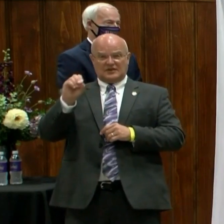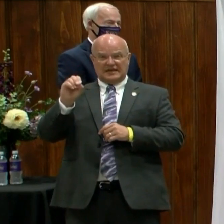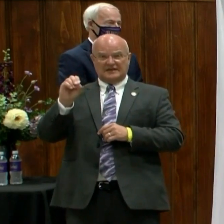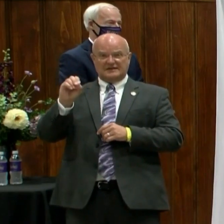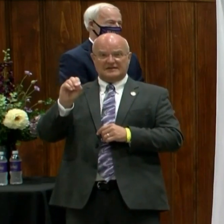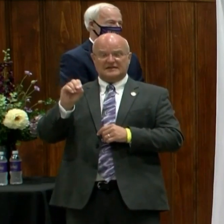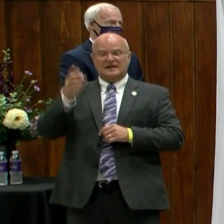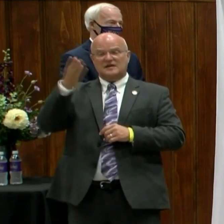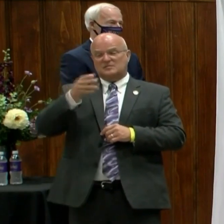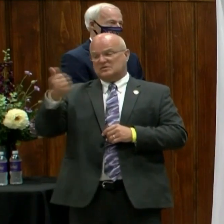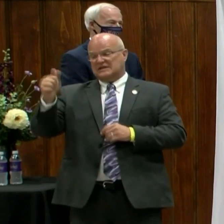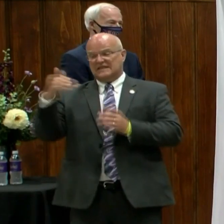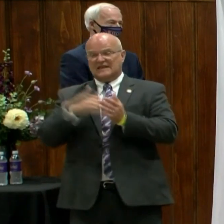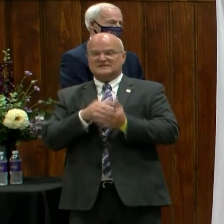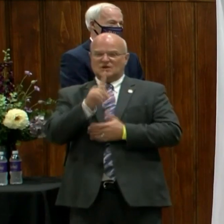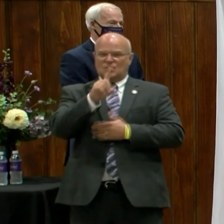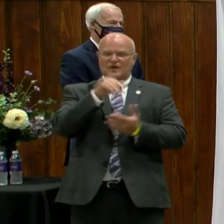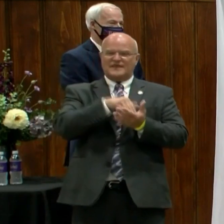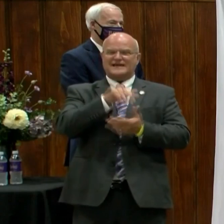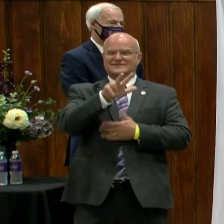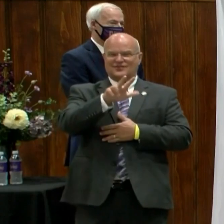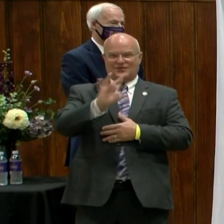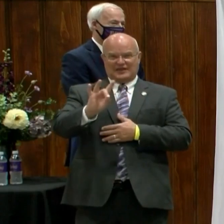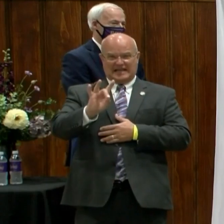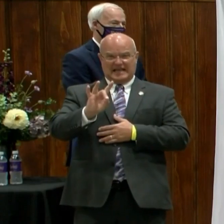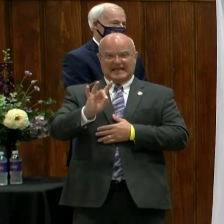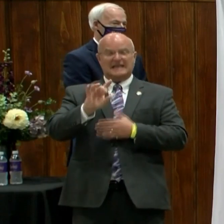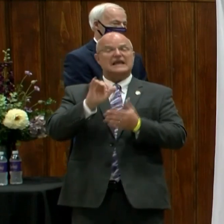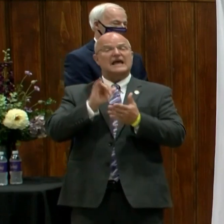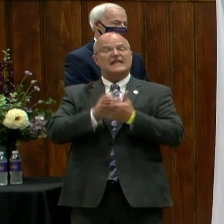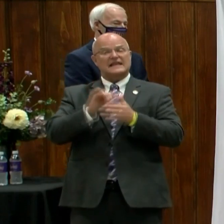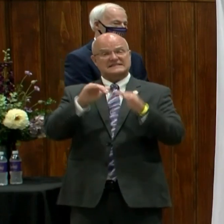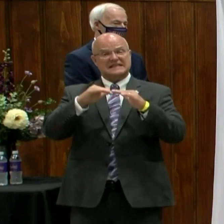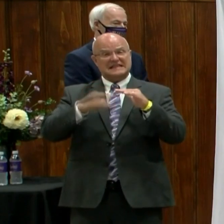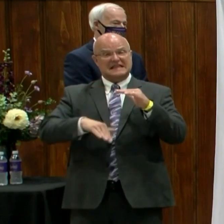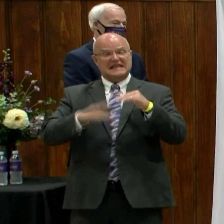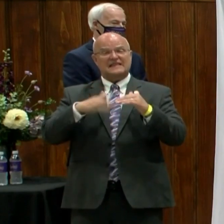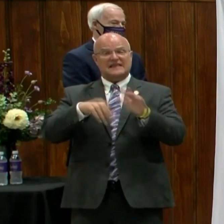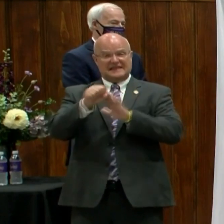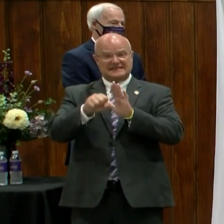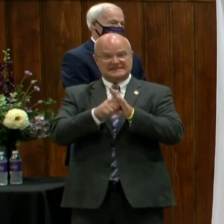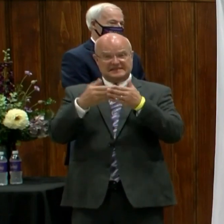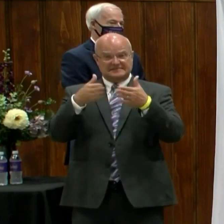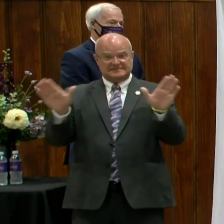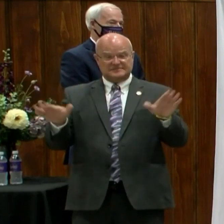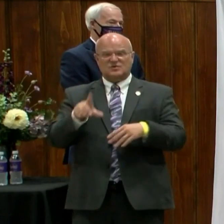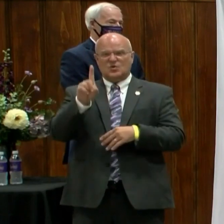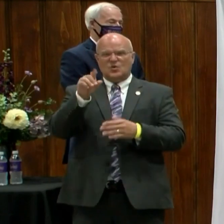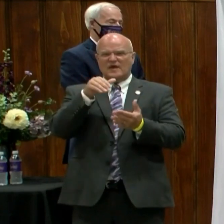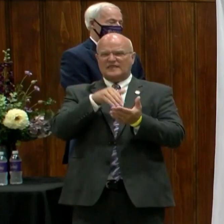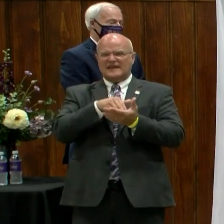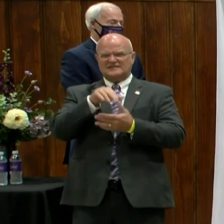per 10,000 is 1,038. That is a little less, though, than the state, which is